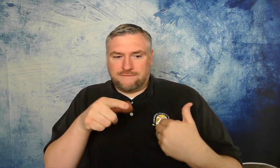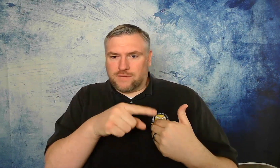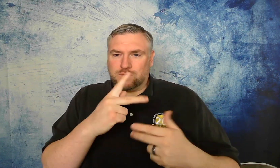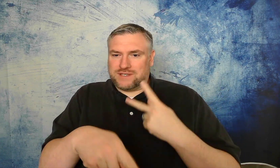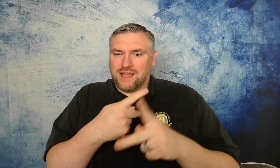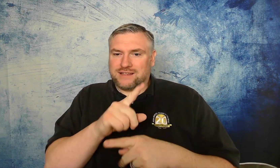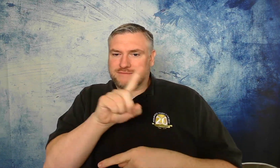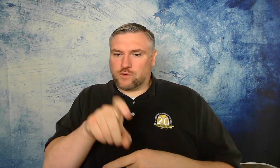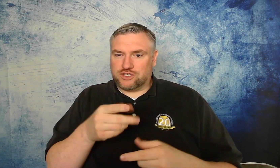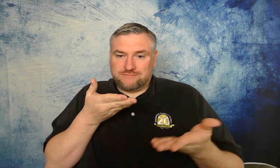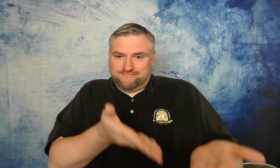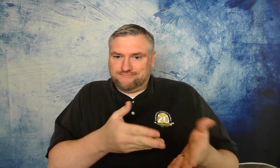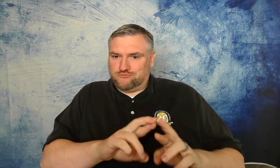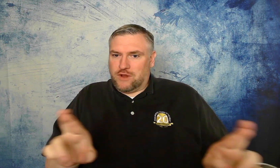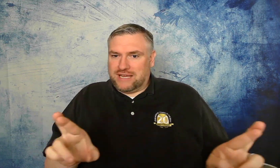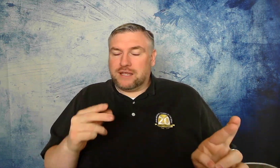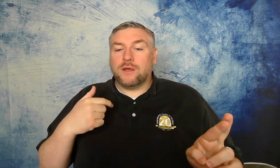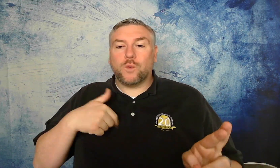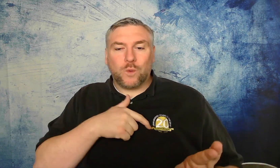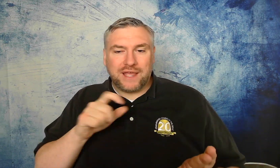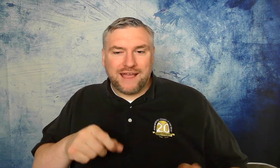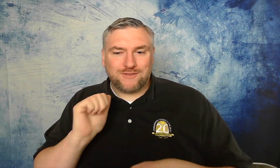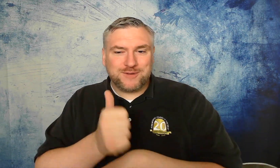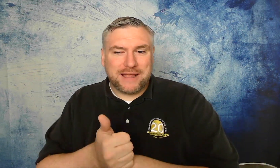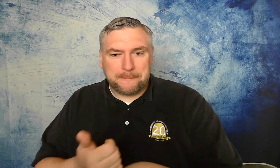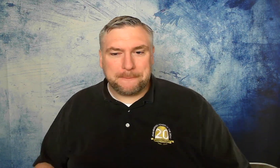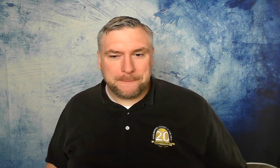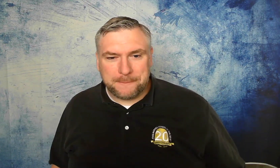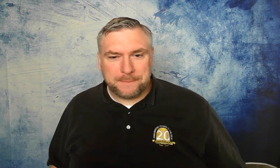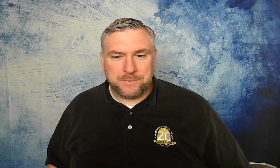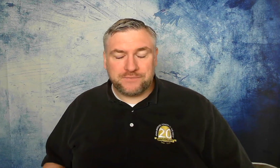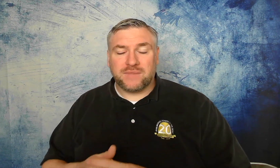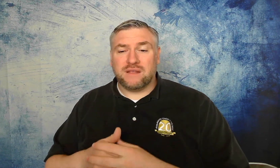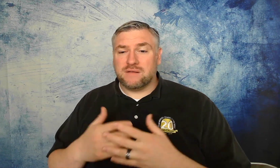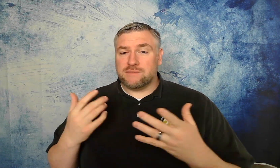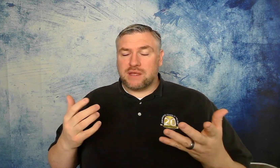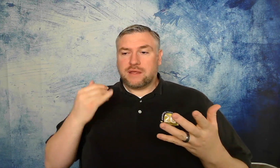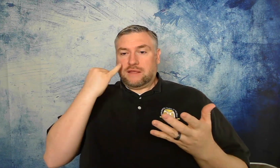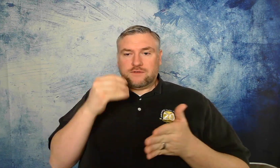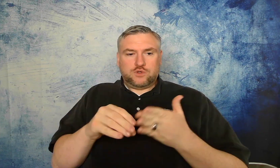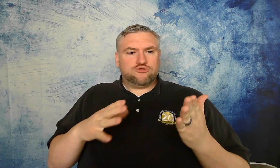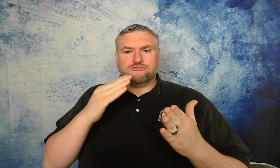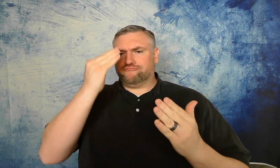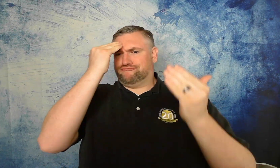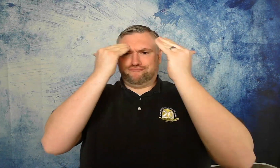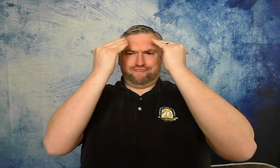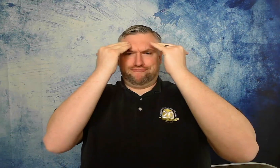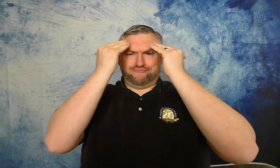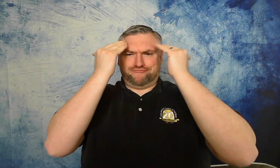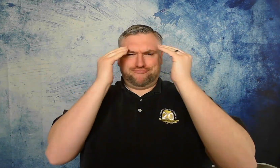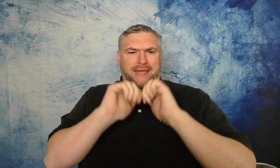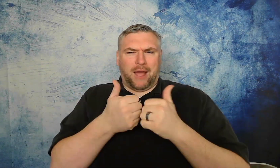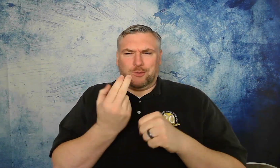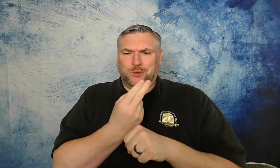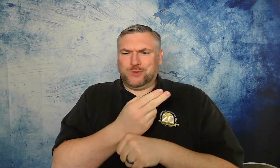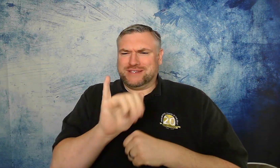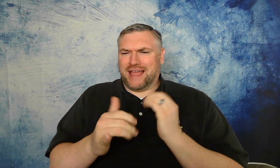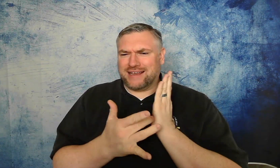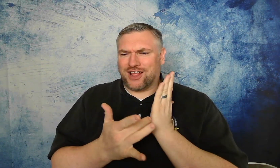Many technological tools now have those question types ready. We just need to set them up. If the student is familiar with how to